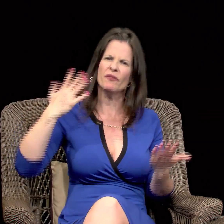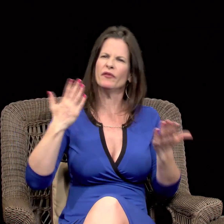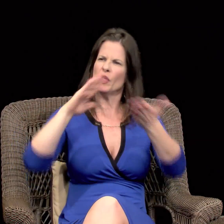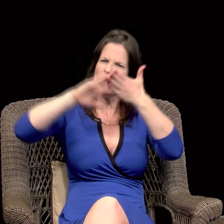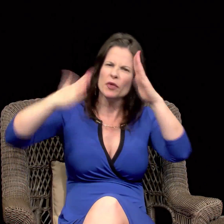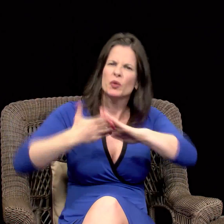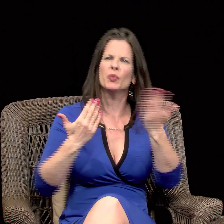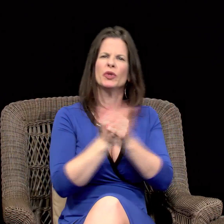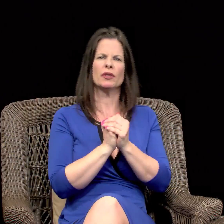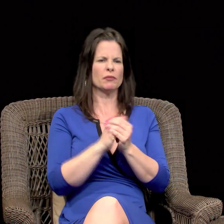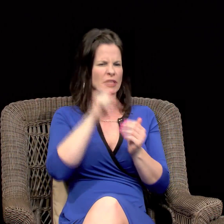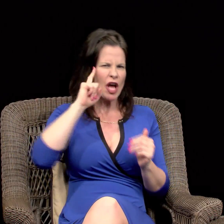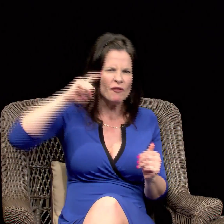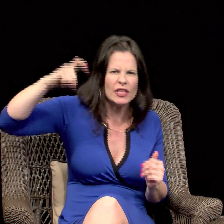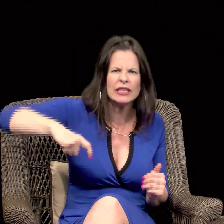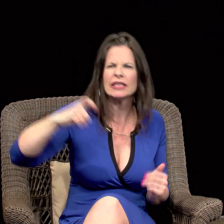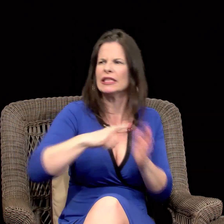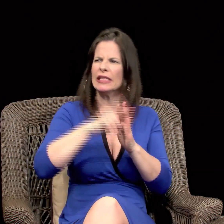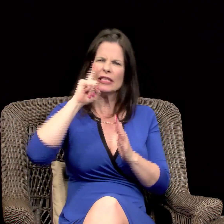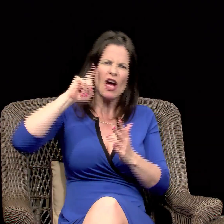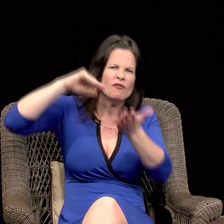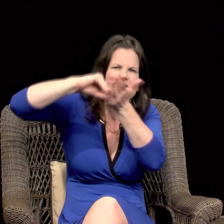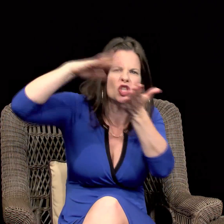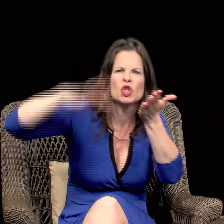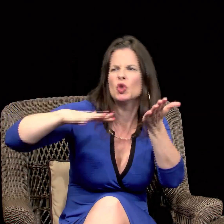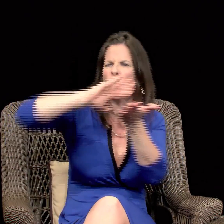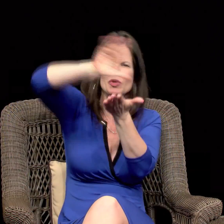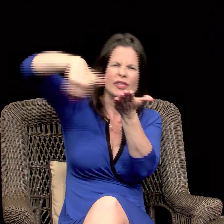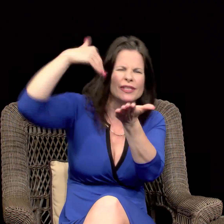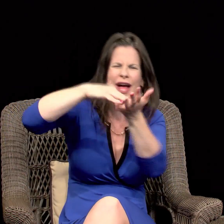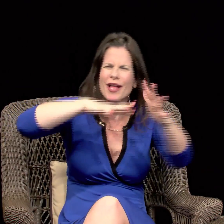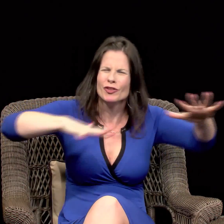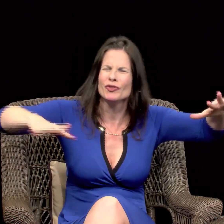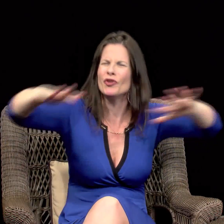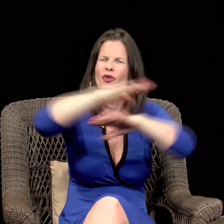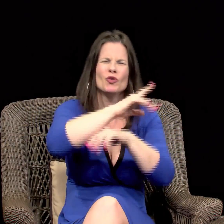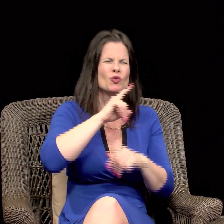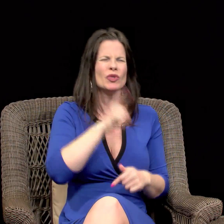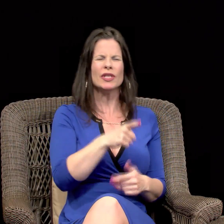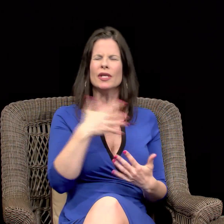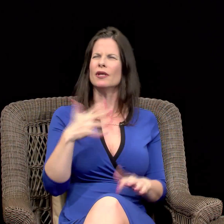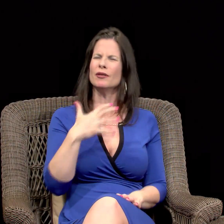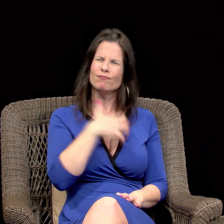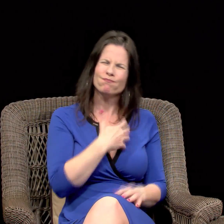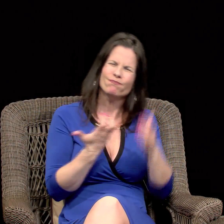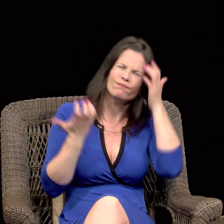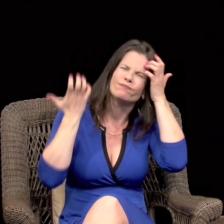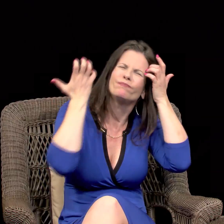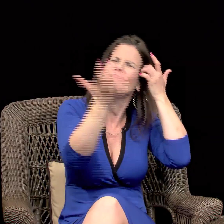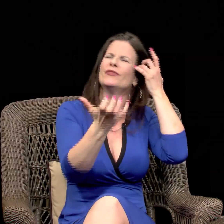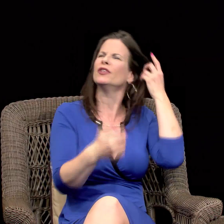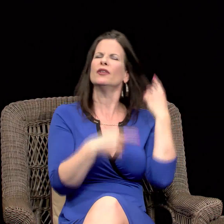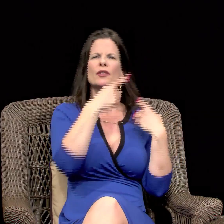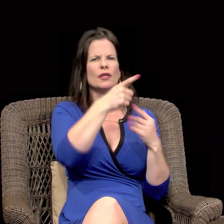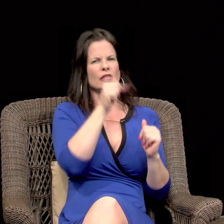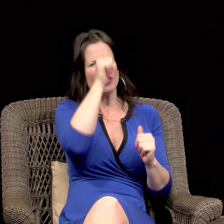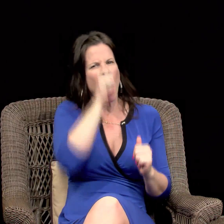front of a host of people, the deaf community. She had stood there and had really spoke from the